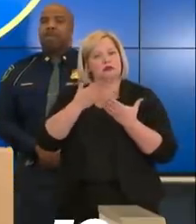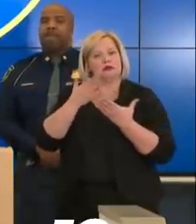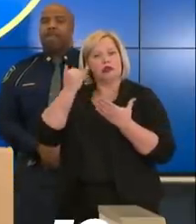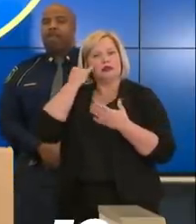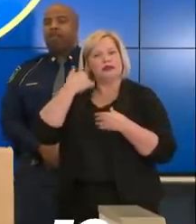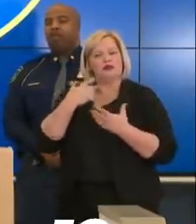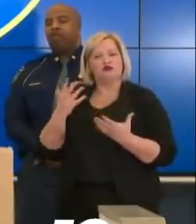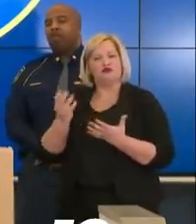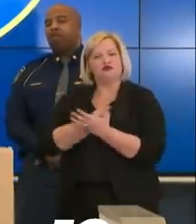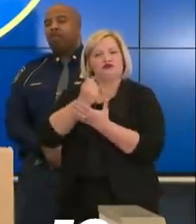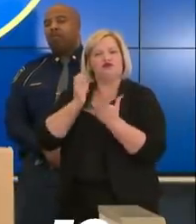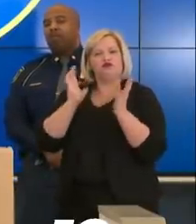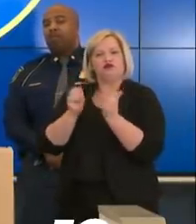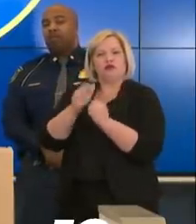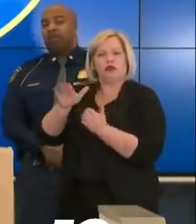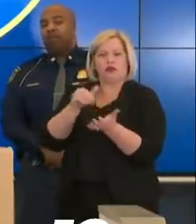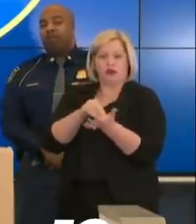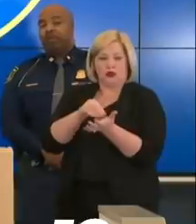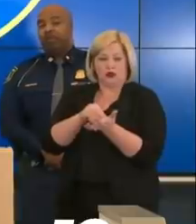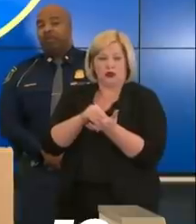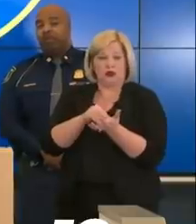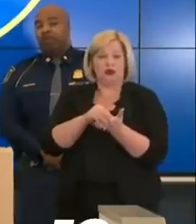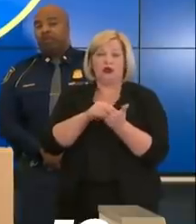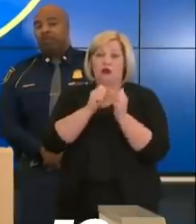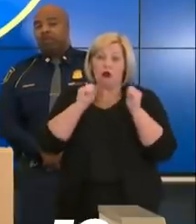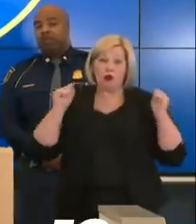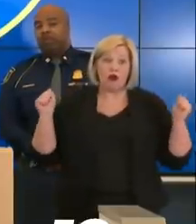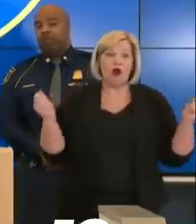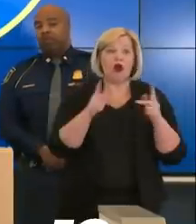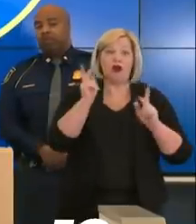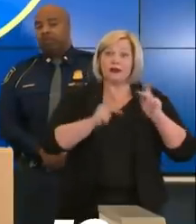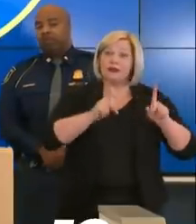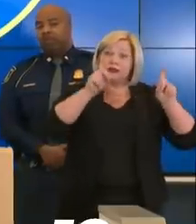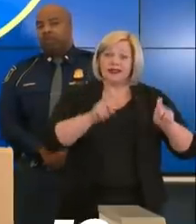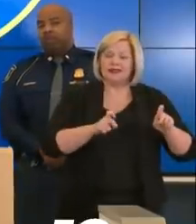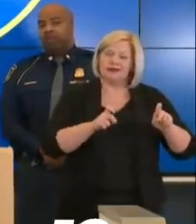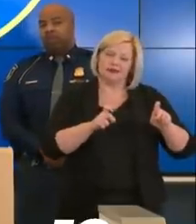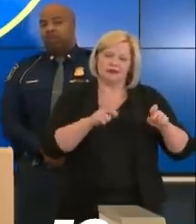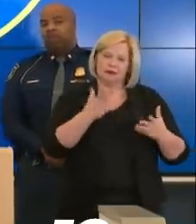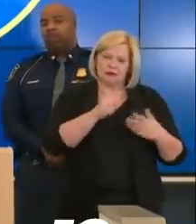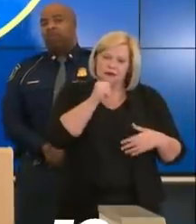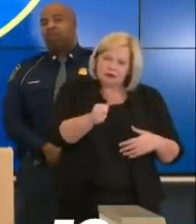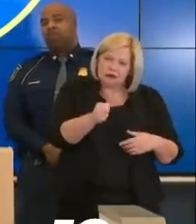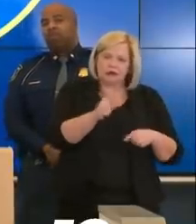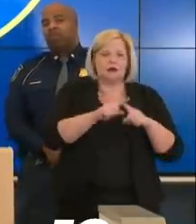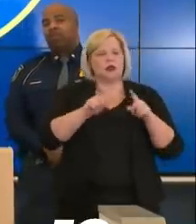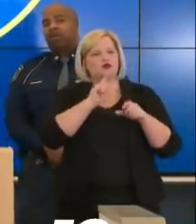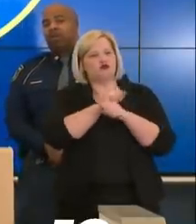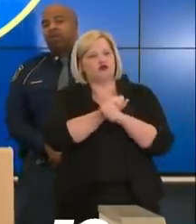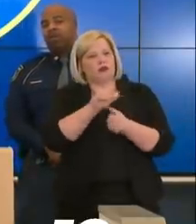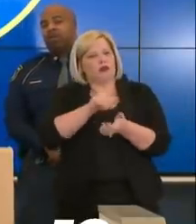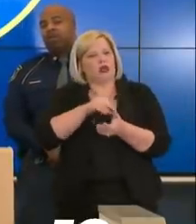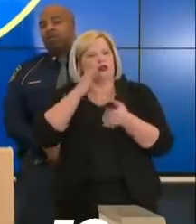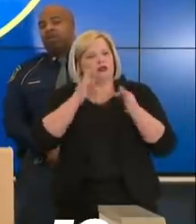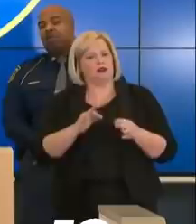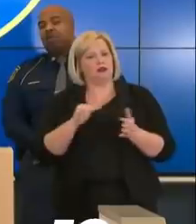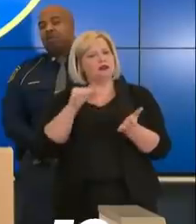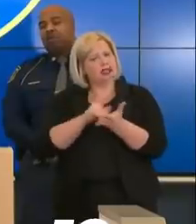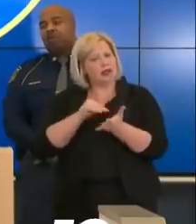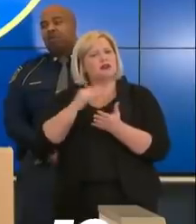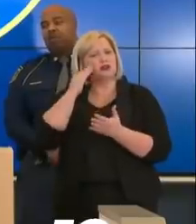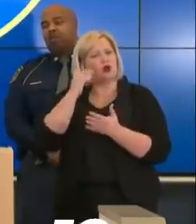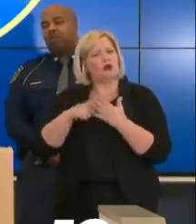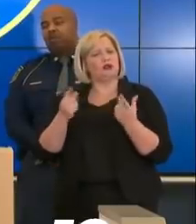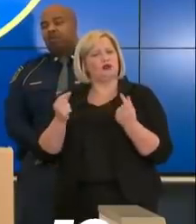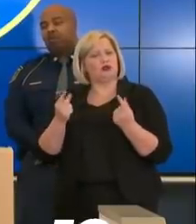clinicians. I don't think everybody needs a test, but certainly it is up to the clinician's discretion. Doctors know what